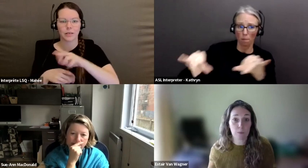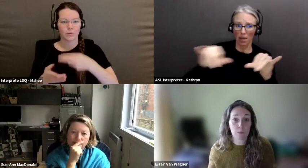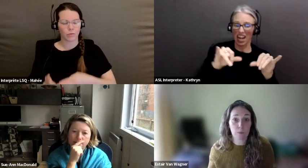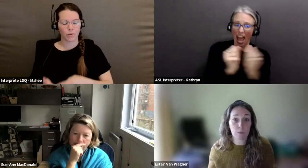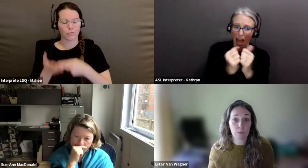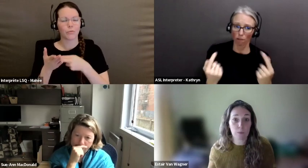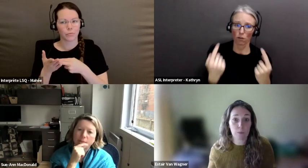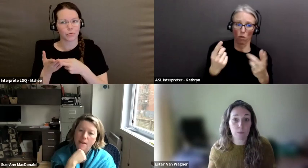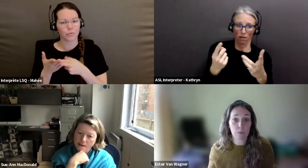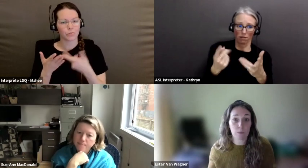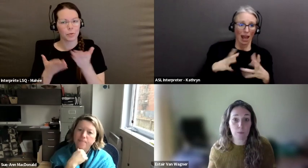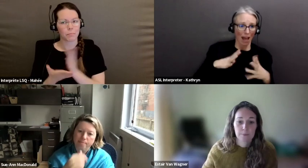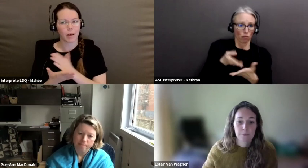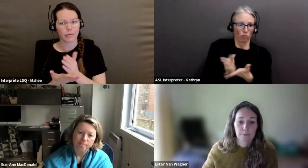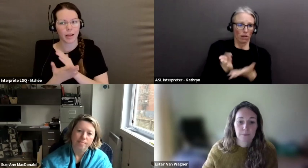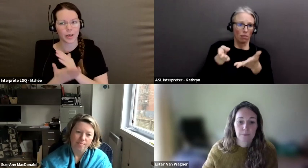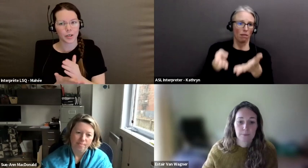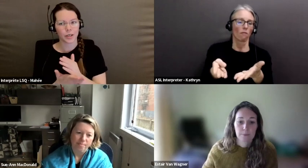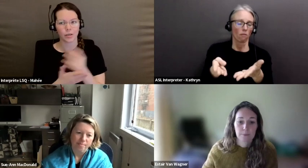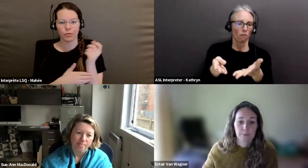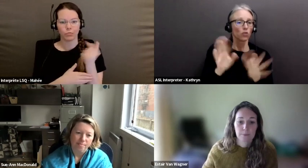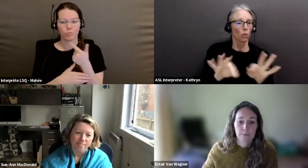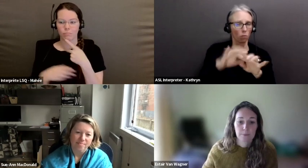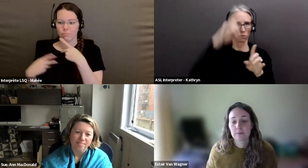the way we're going to change that.